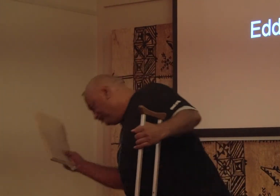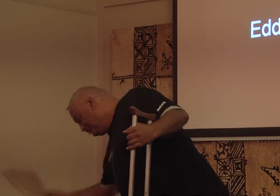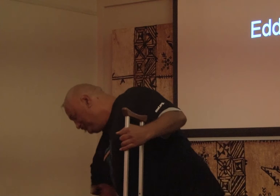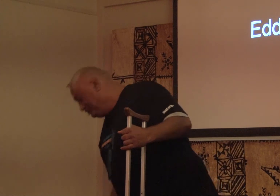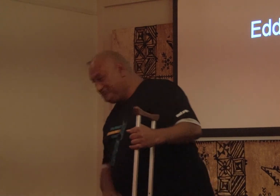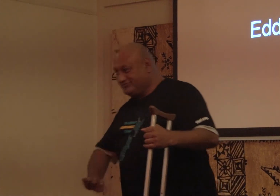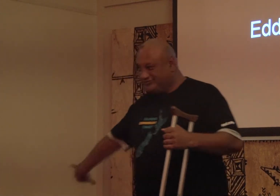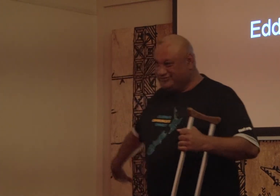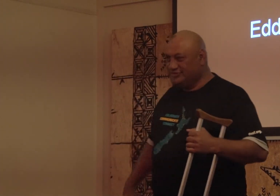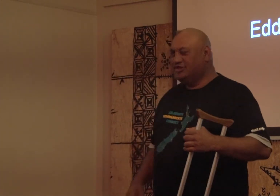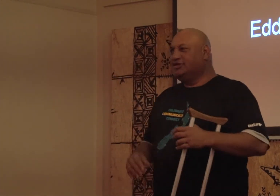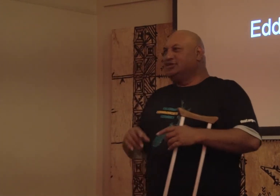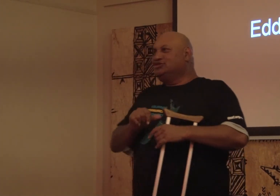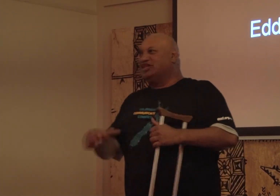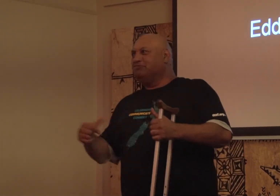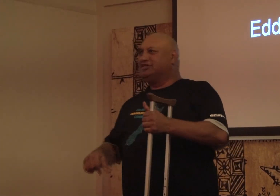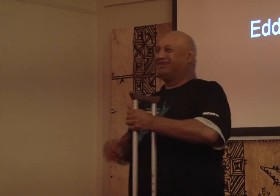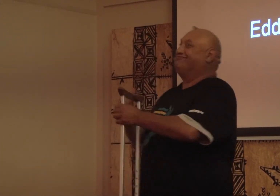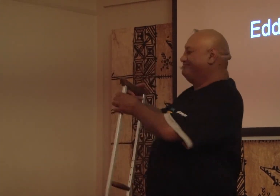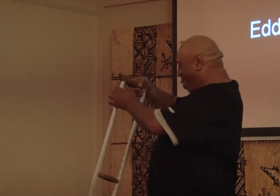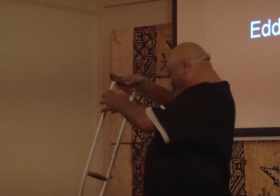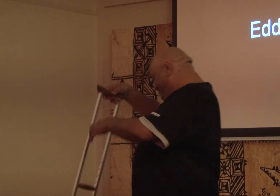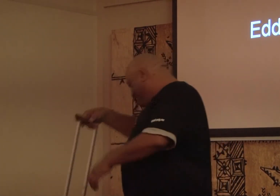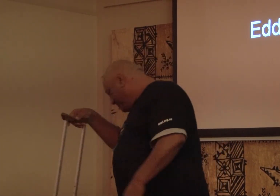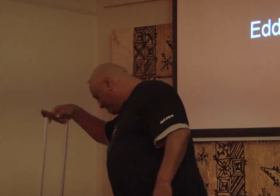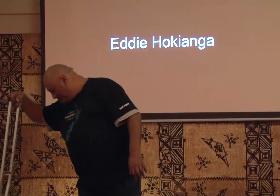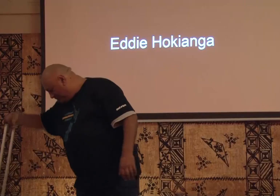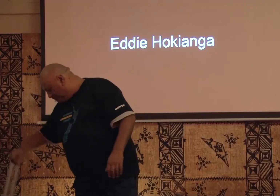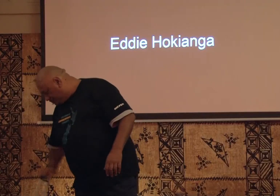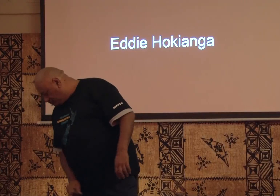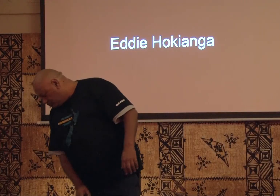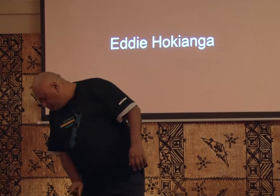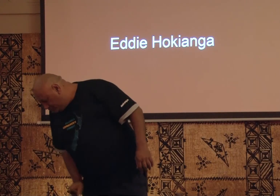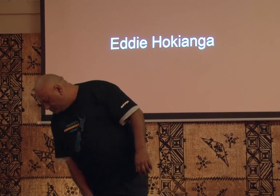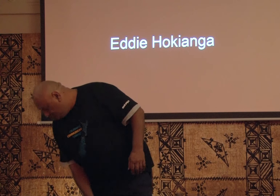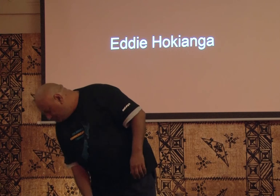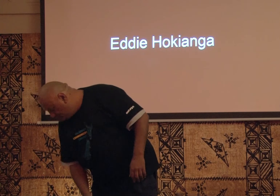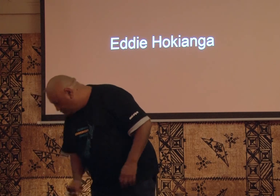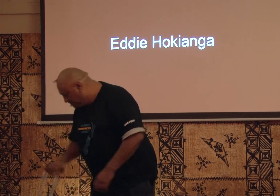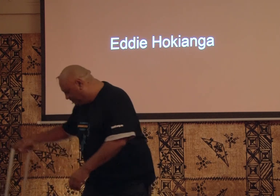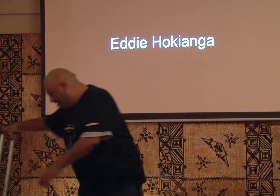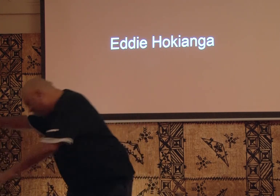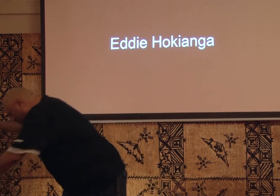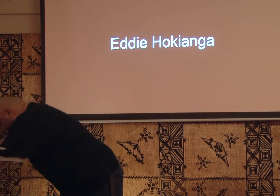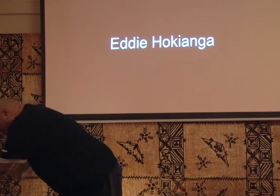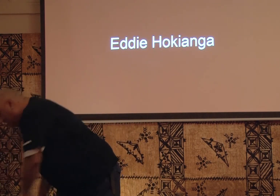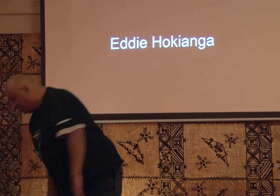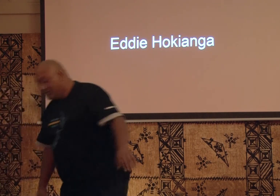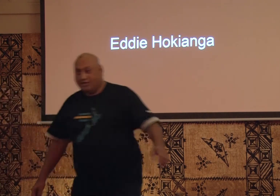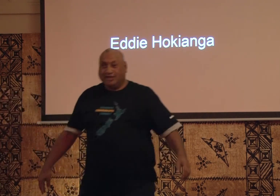only joking. Ah, who needs notes anyway? Ah, yeah, let's just wing it, okay? Yep,